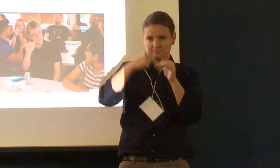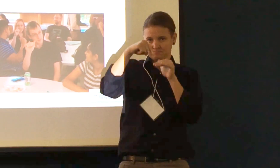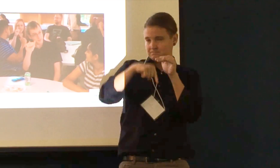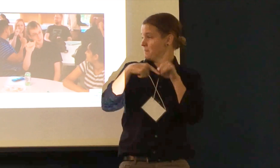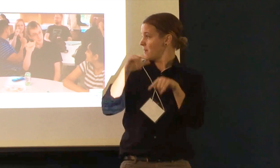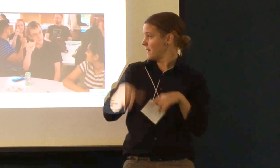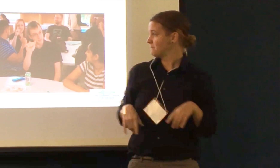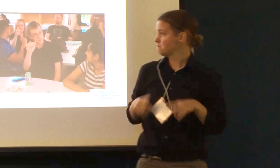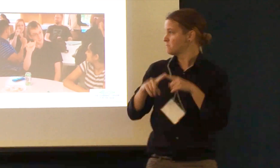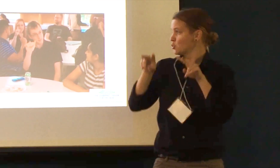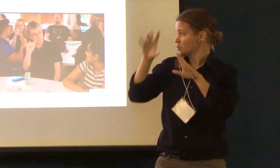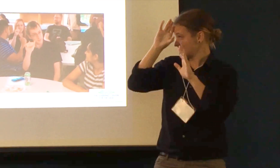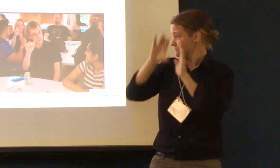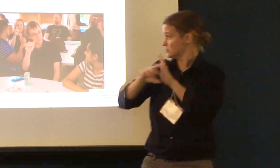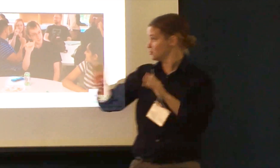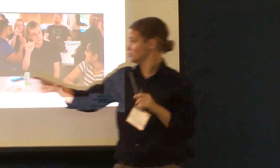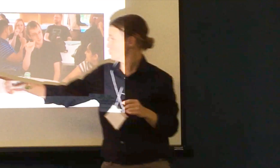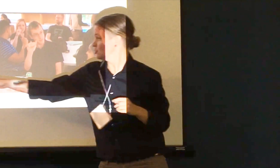vocabulary is different, or it's non-existent.